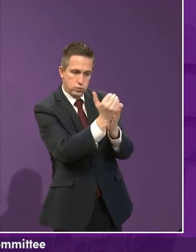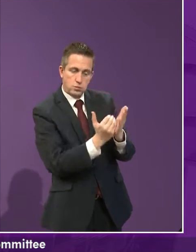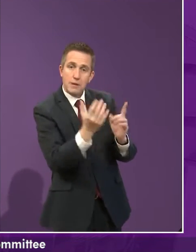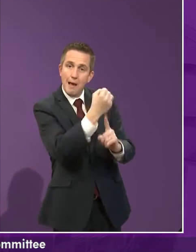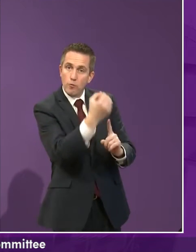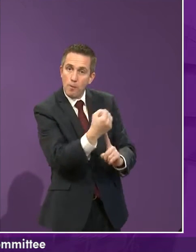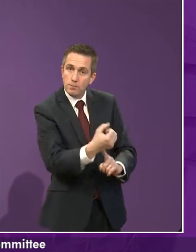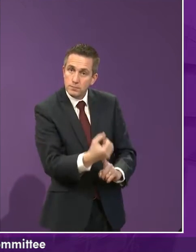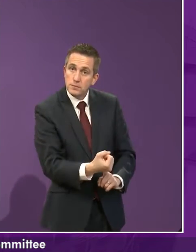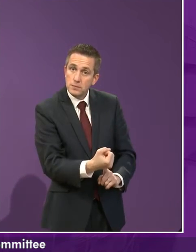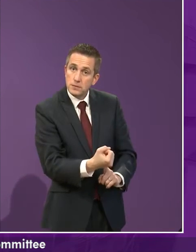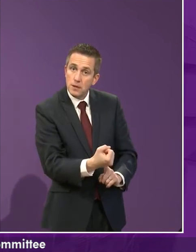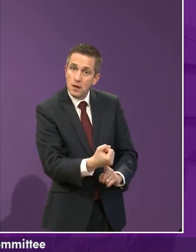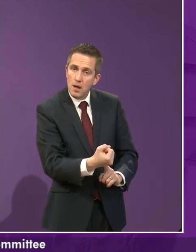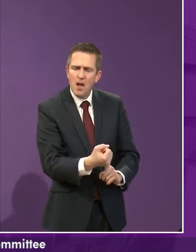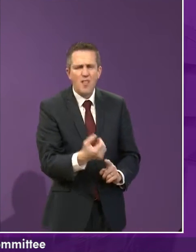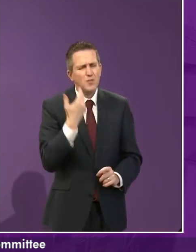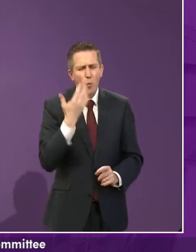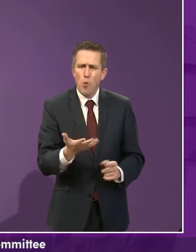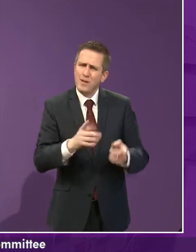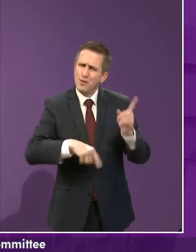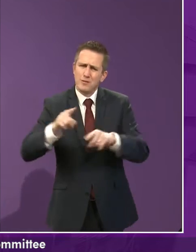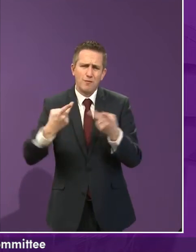are numerous ways of achieving the outcome.